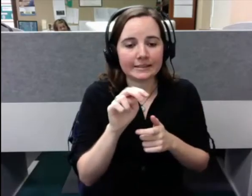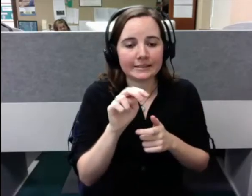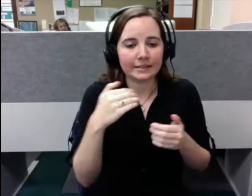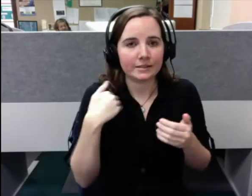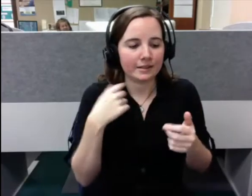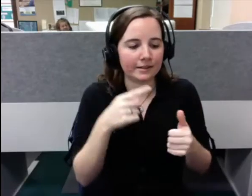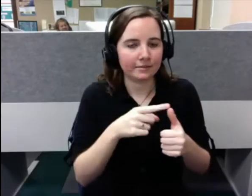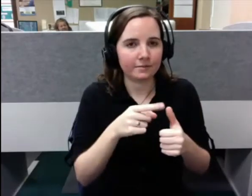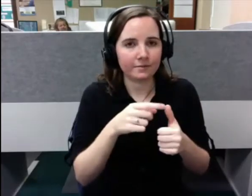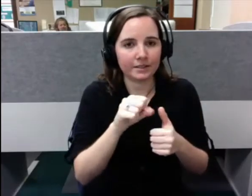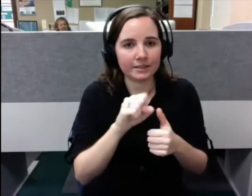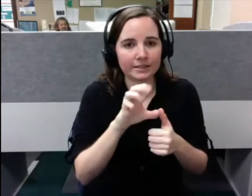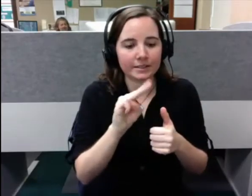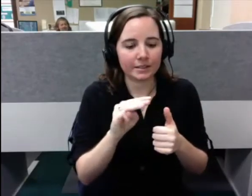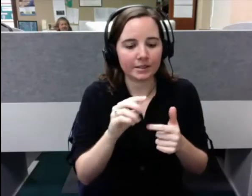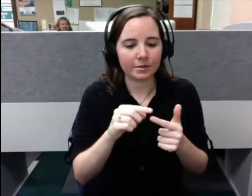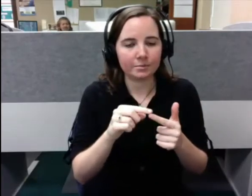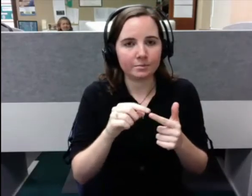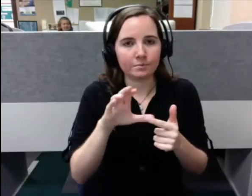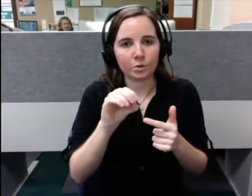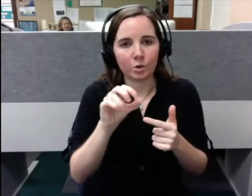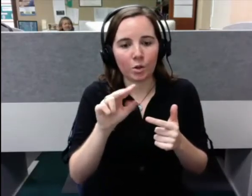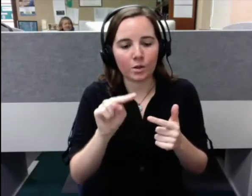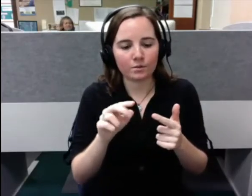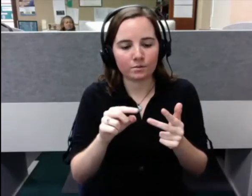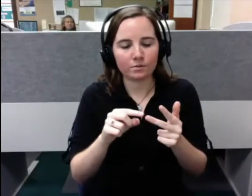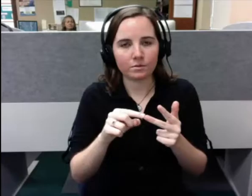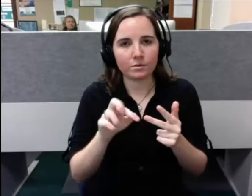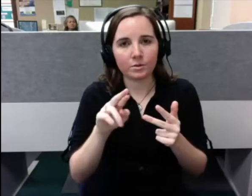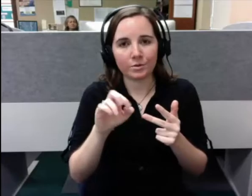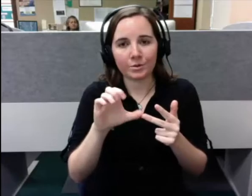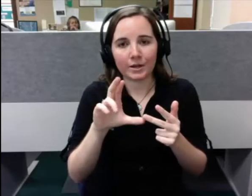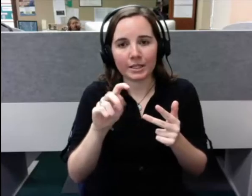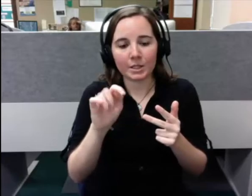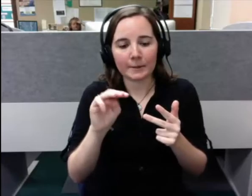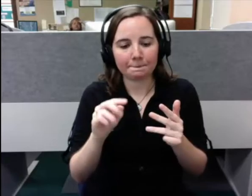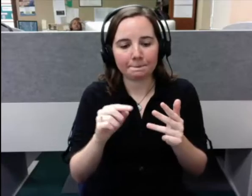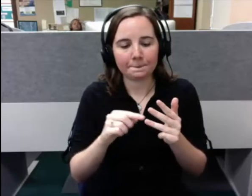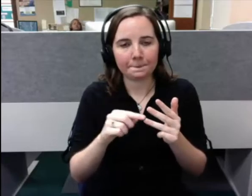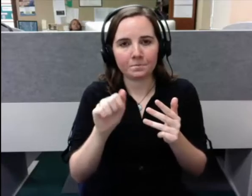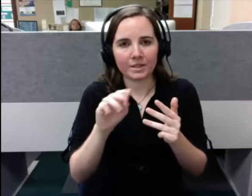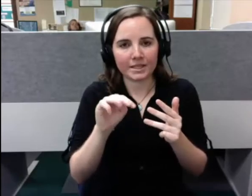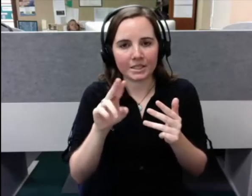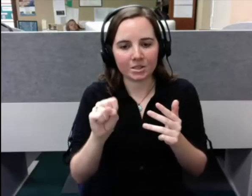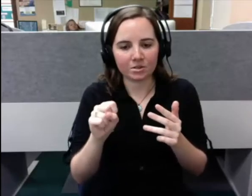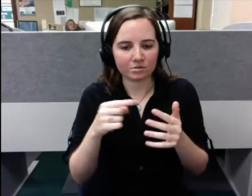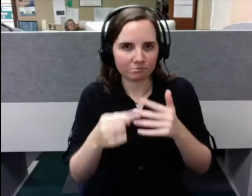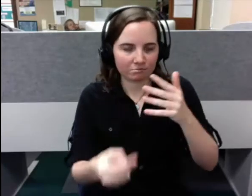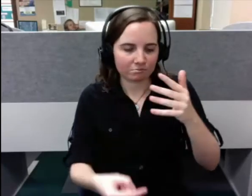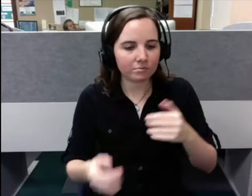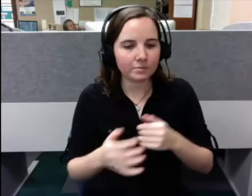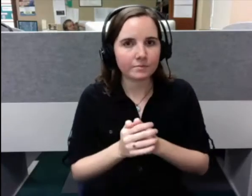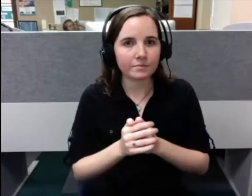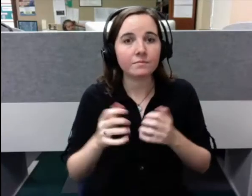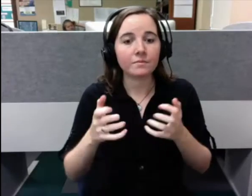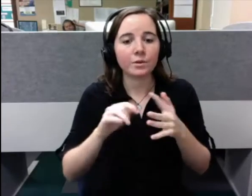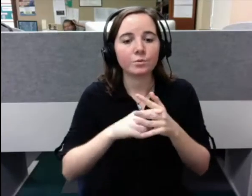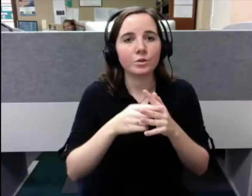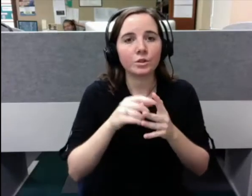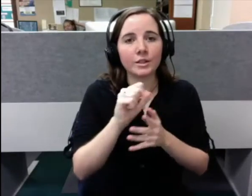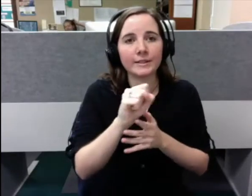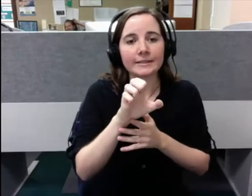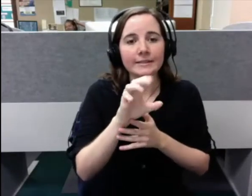colon, and the rectum and the anus down at the distal end. What we're going to do now is start in the cecum and trace feces, or trace the